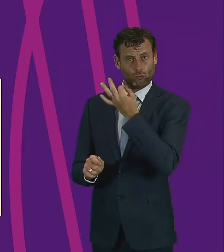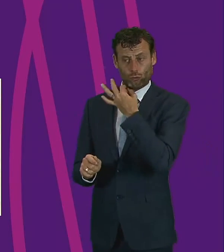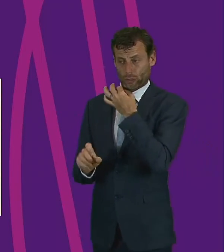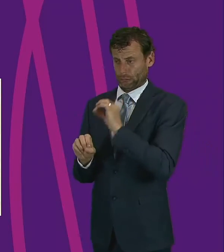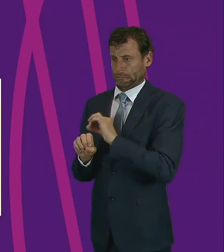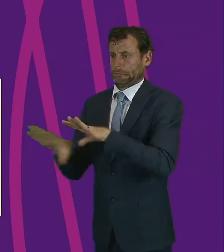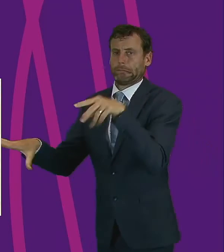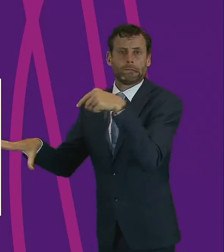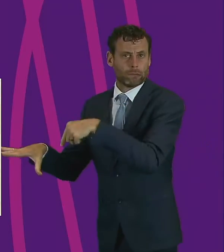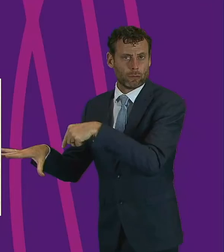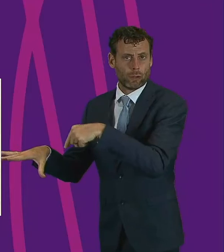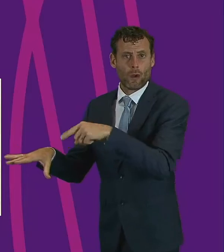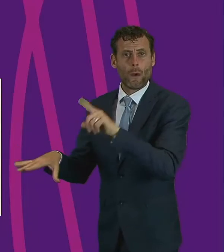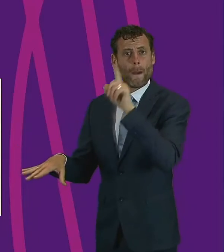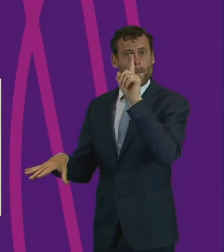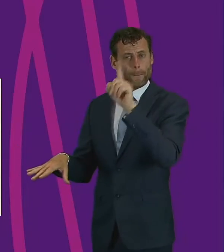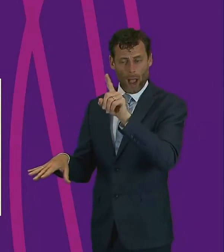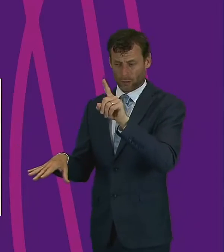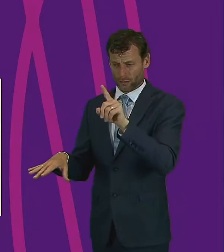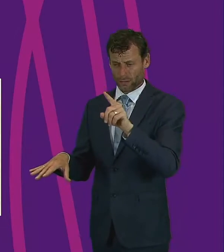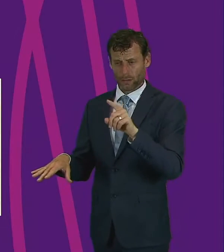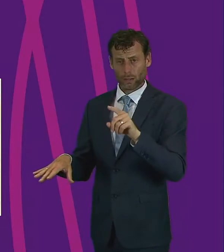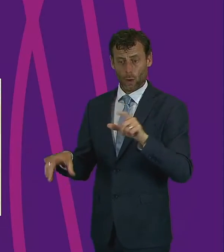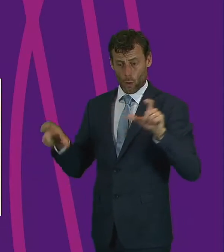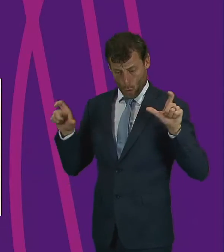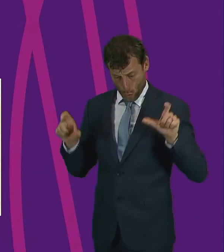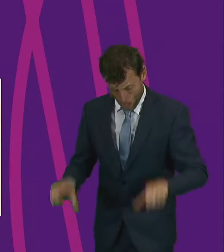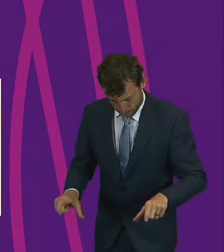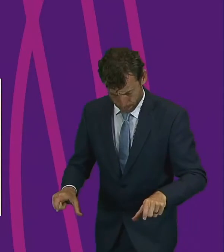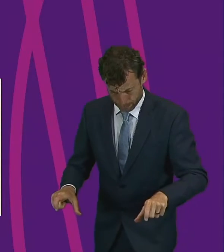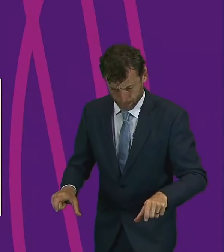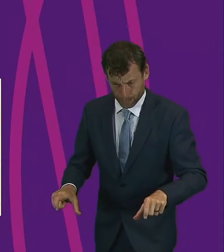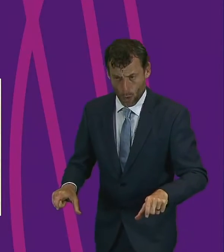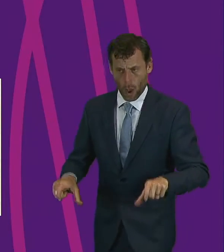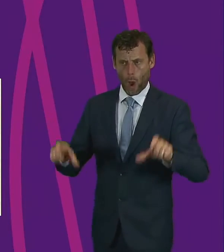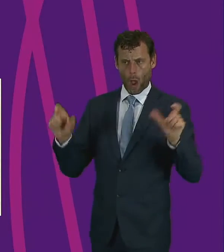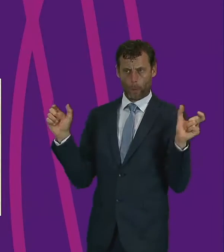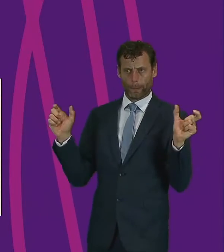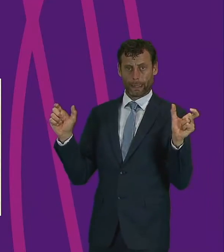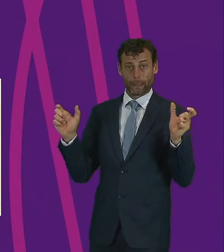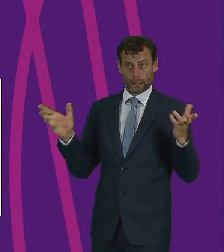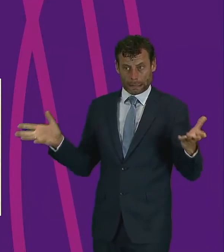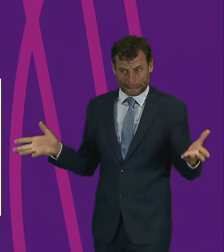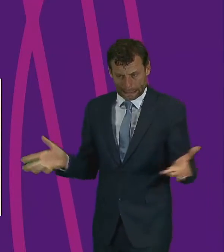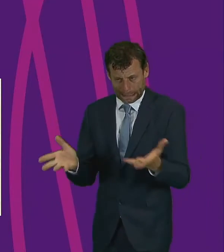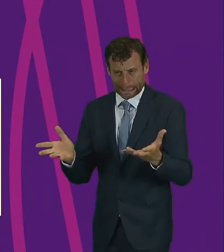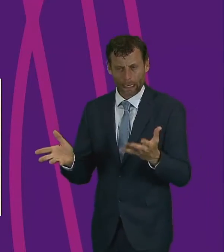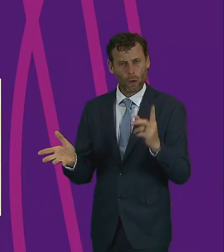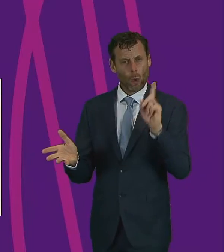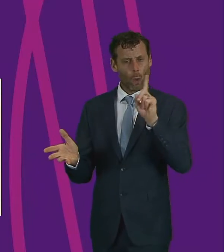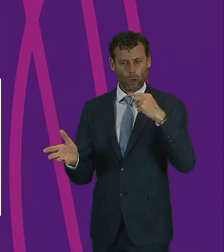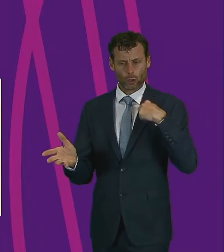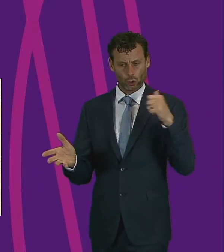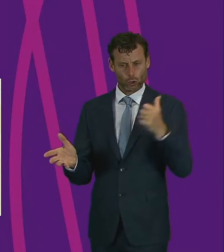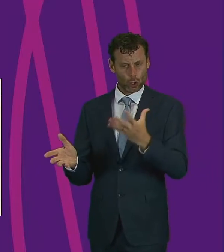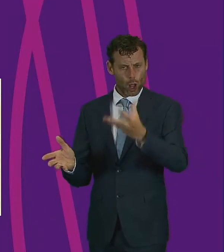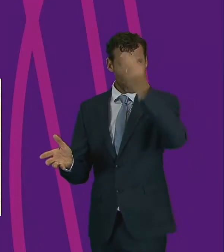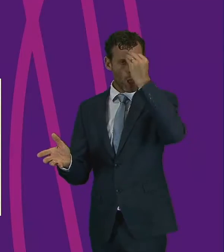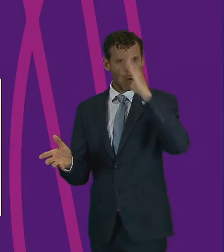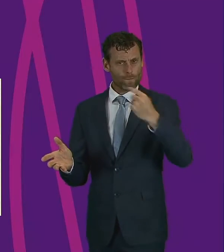the opportunity to learn from this. Indeed, we must recognise that some measures will and should remain part of daily life